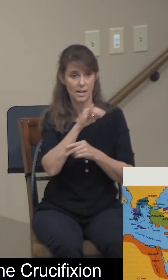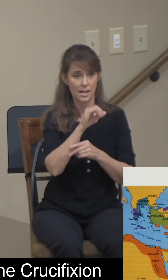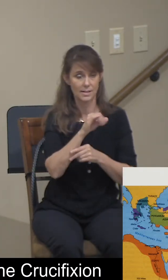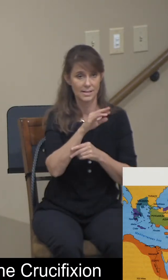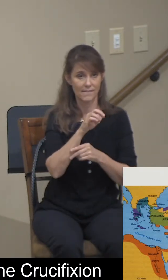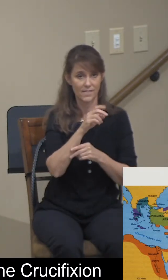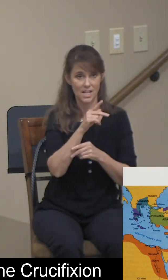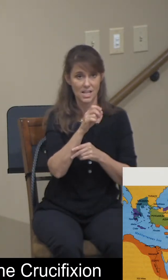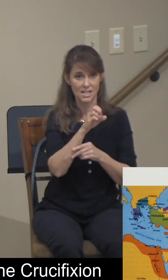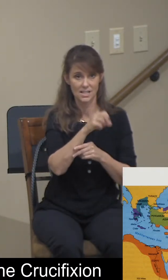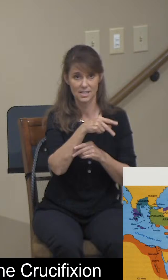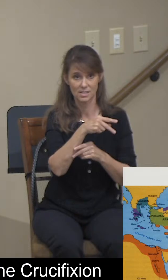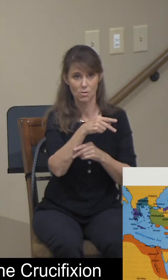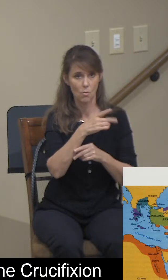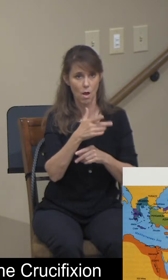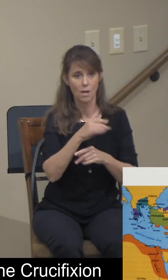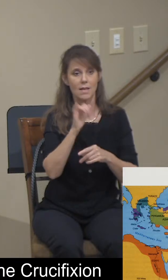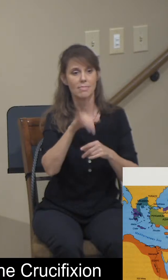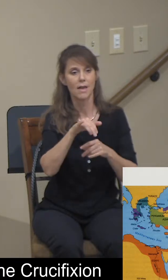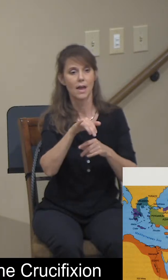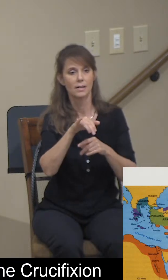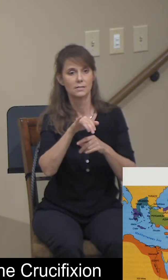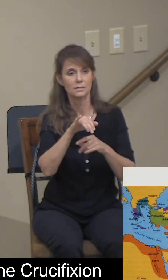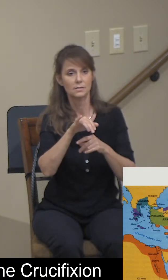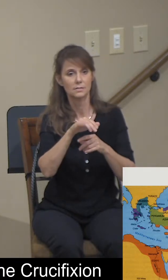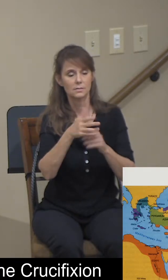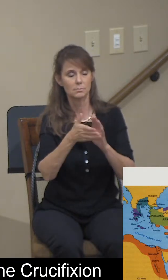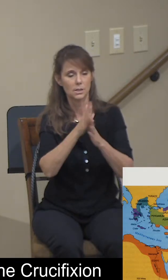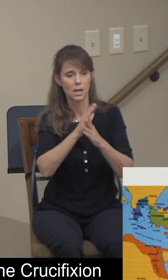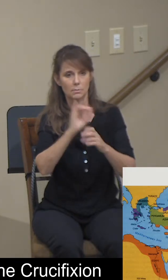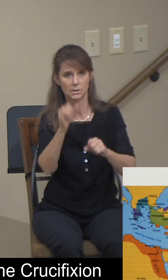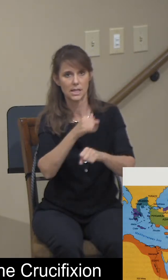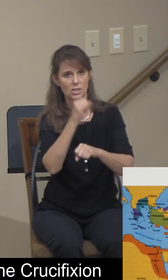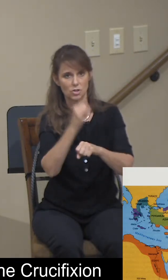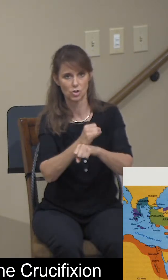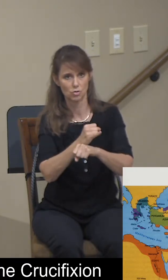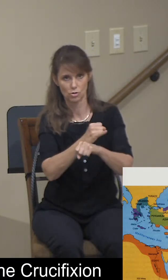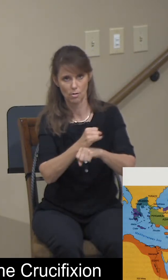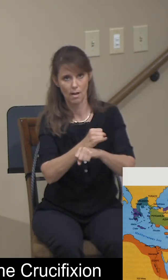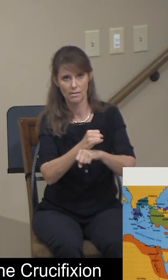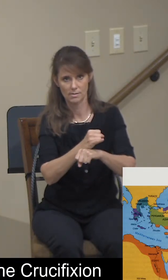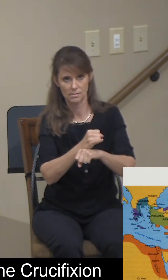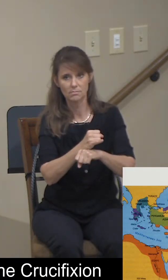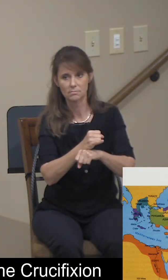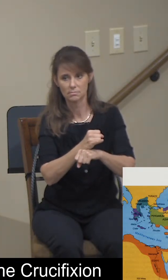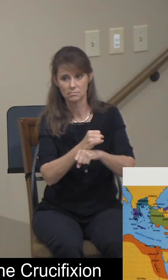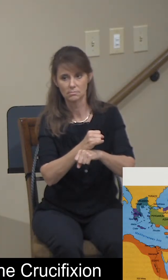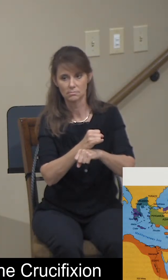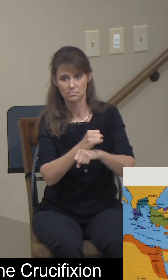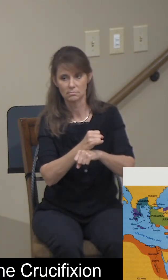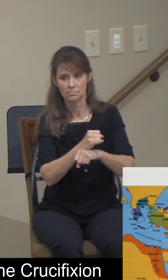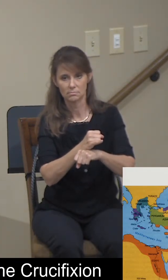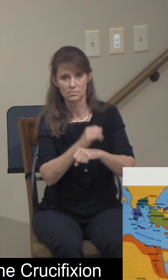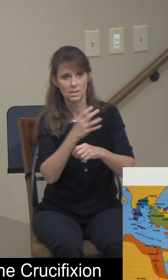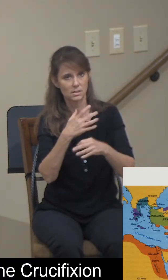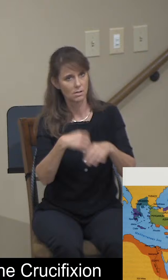becomes institutionalized. Really important thing to understand that it really is what occurs in this